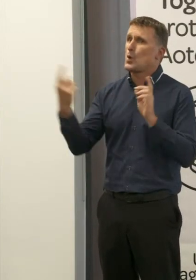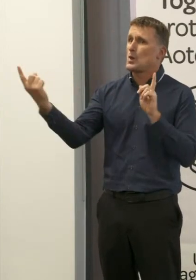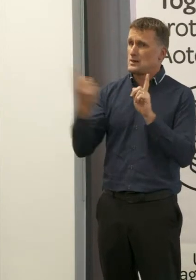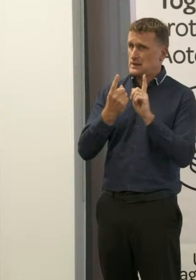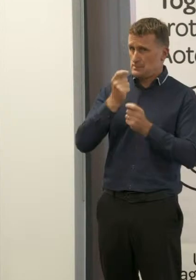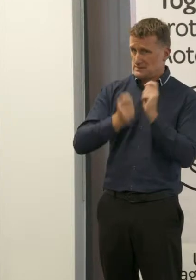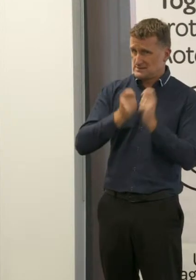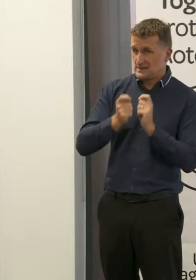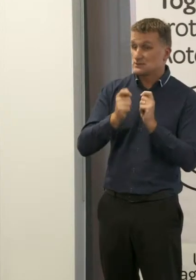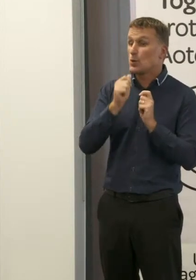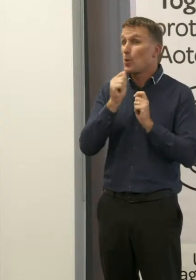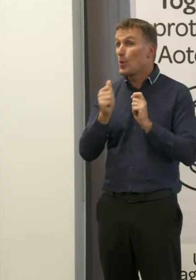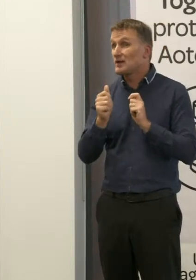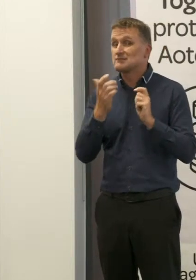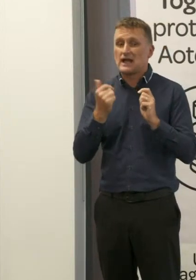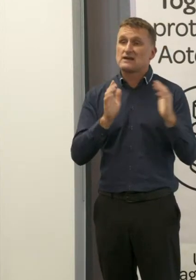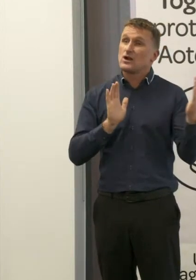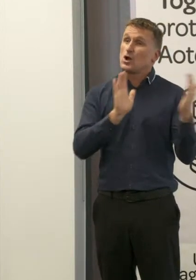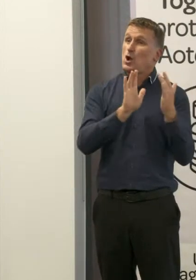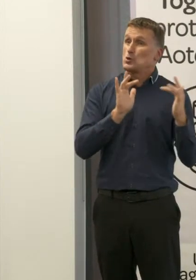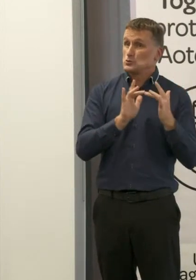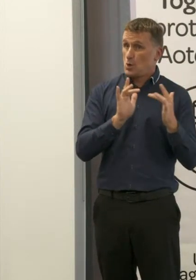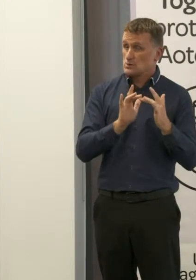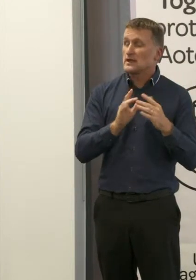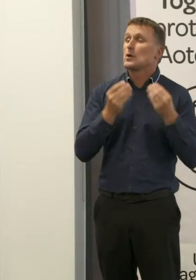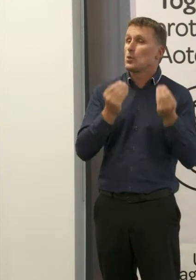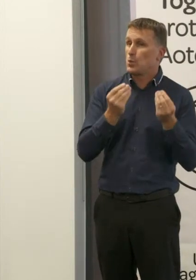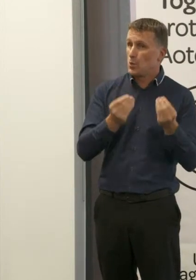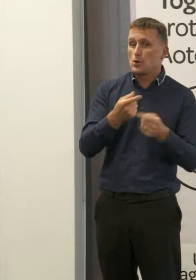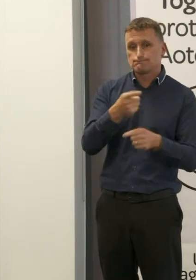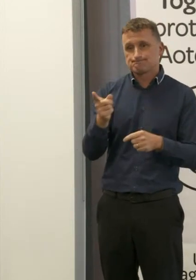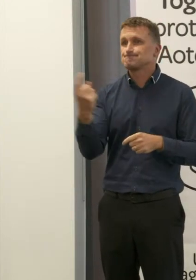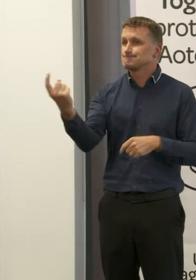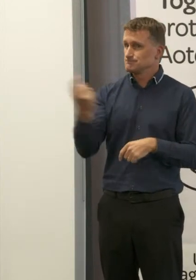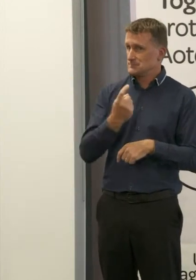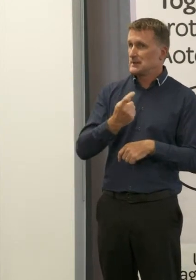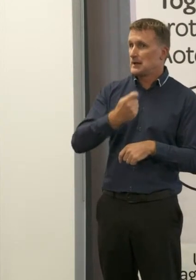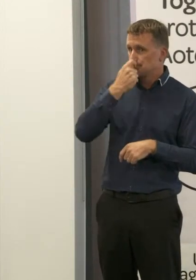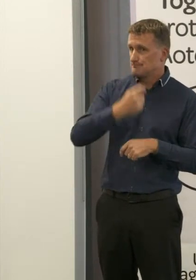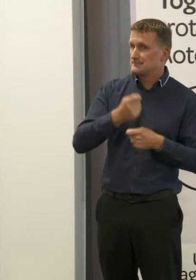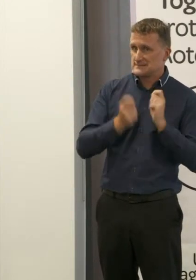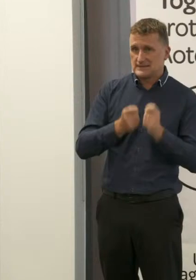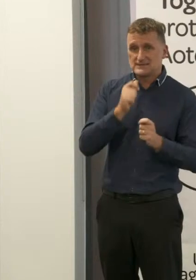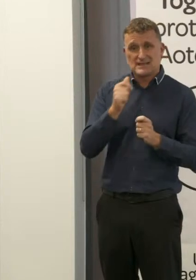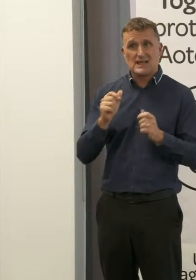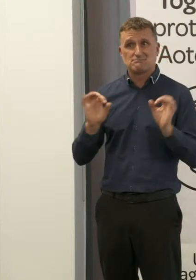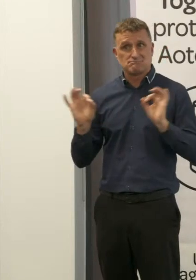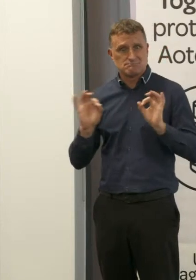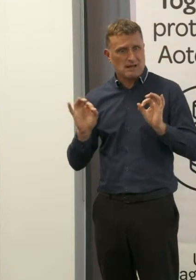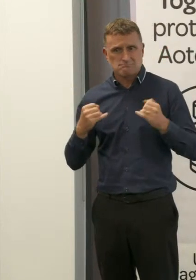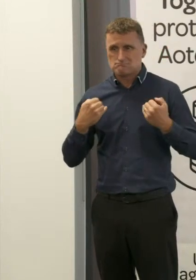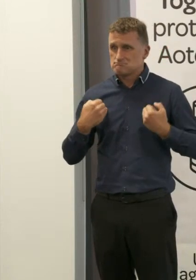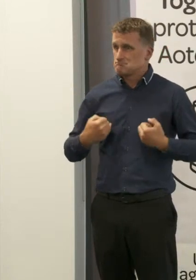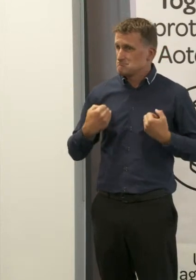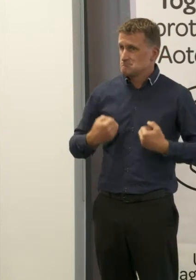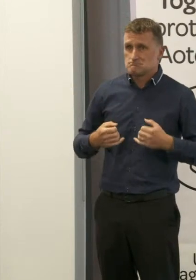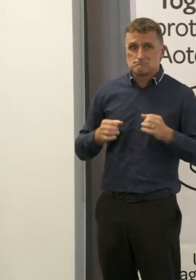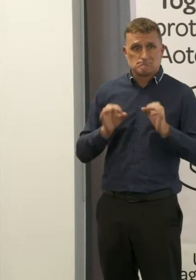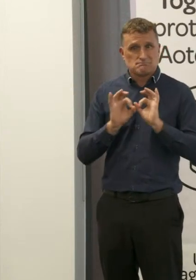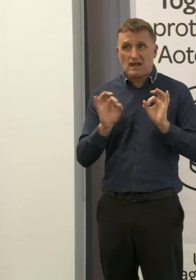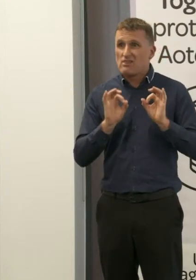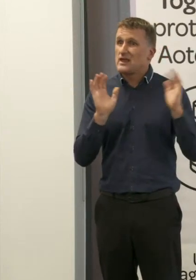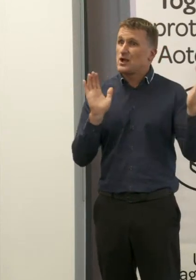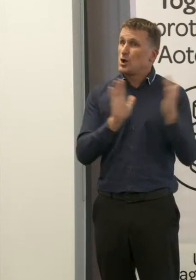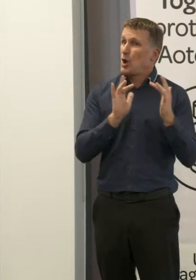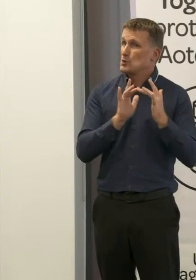contacts. It's not helpful and not necessary for people who don't have symptoms or who are not close contacts to go and seek